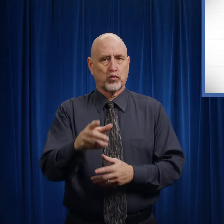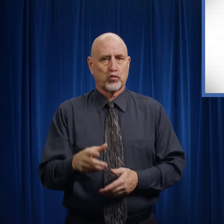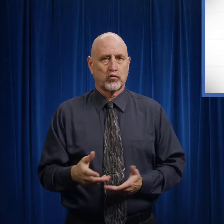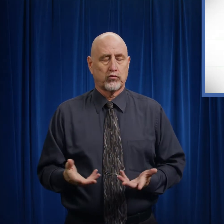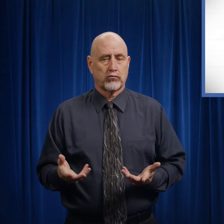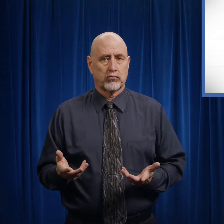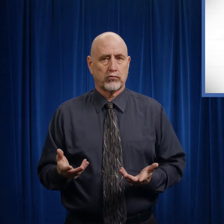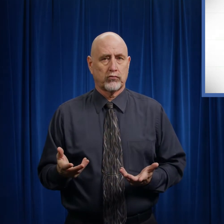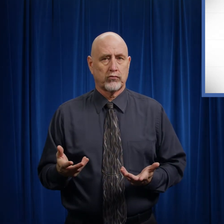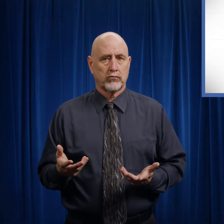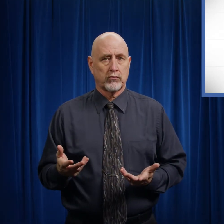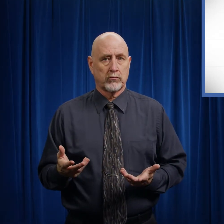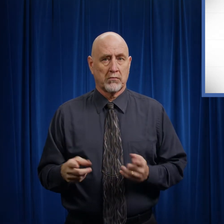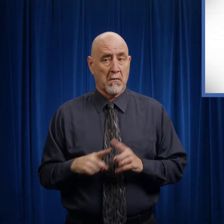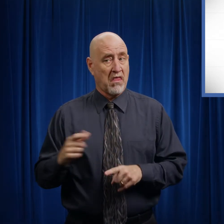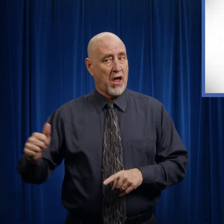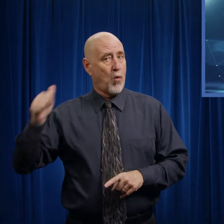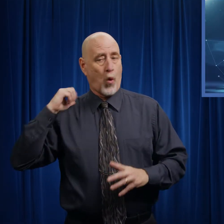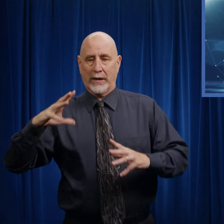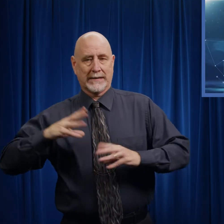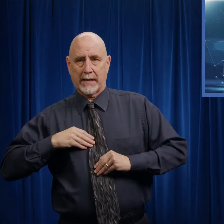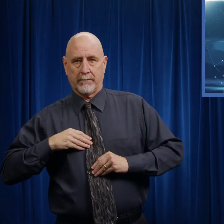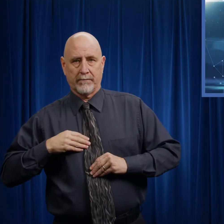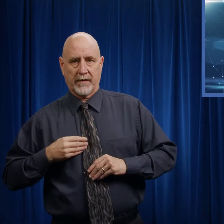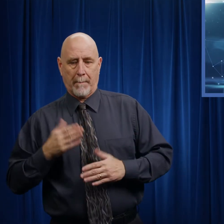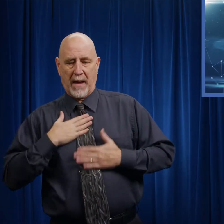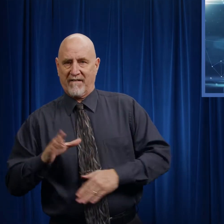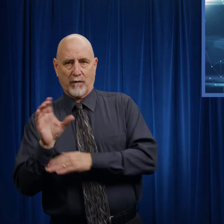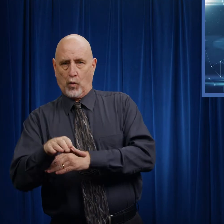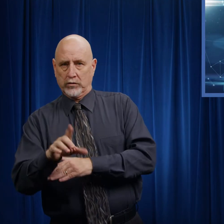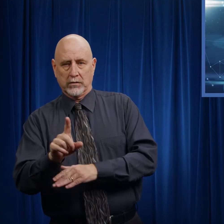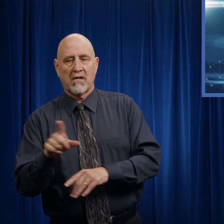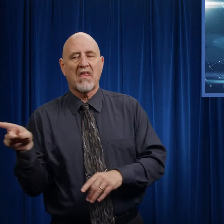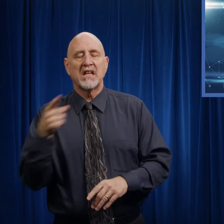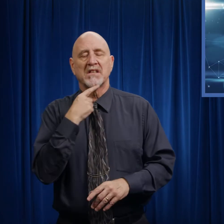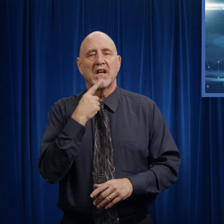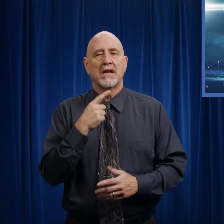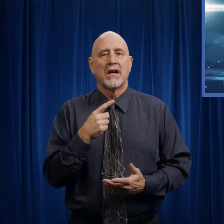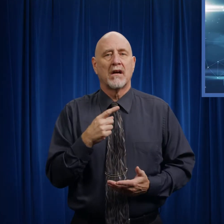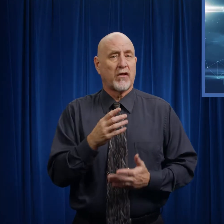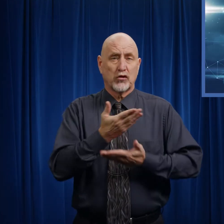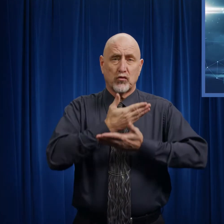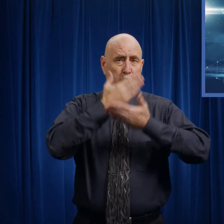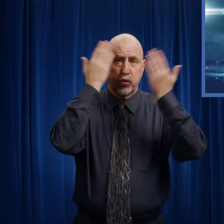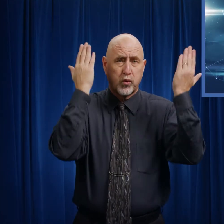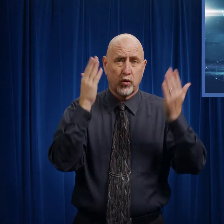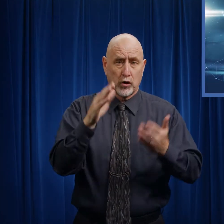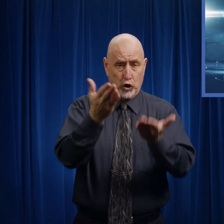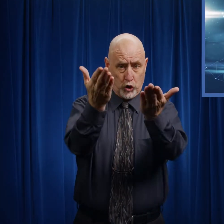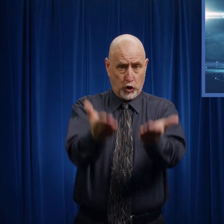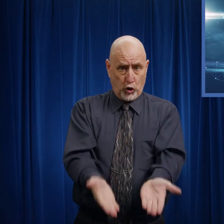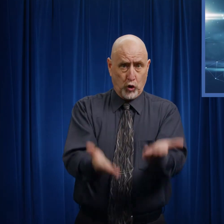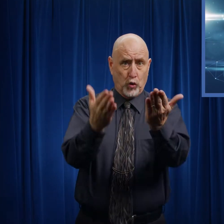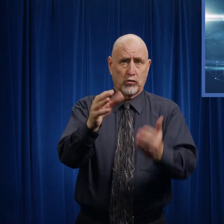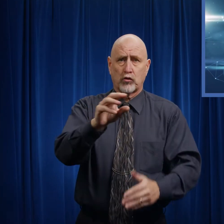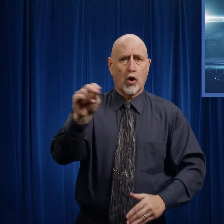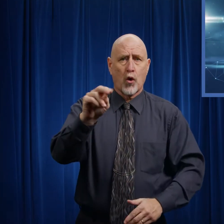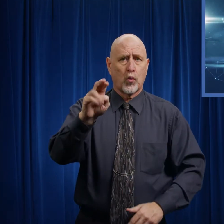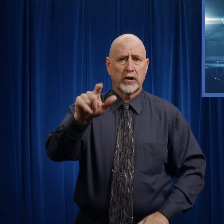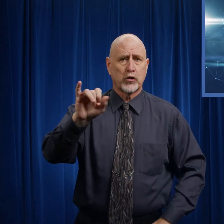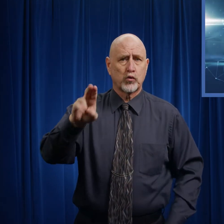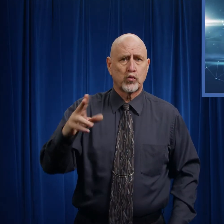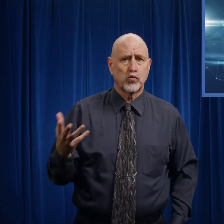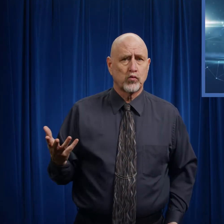upon you whatever it is. And yet, they wouldn't even say it's your body forcing upon you. They would say ultimately, there's no real